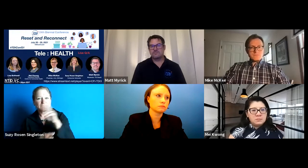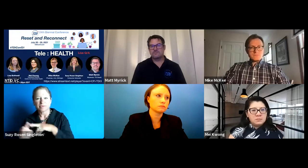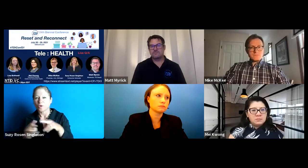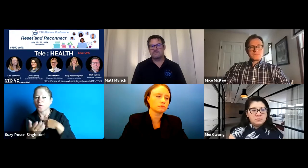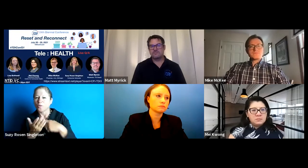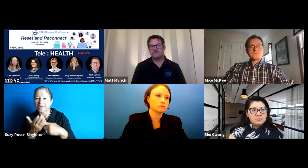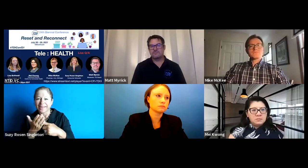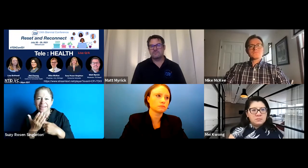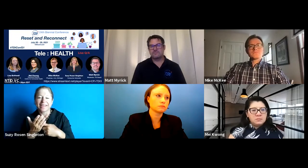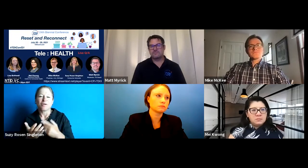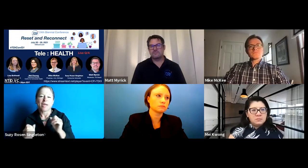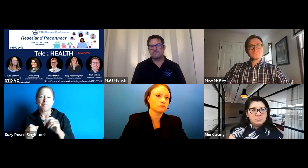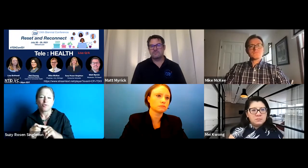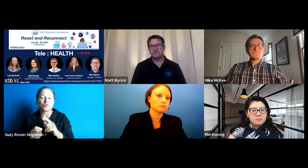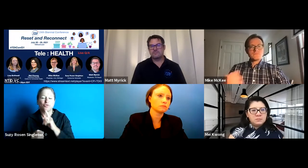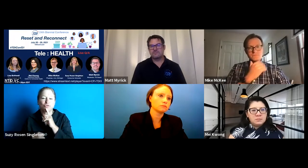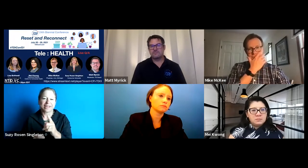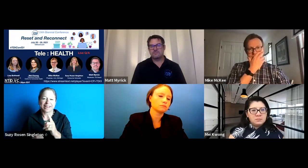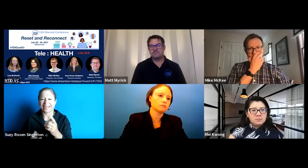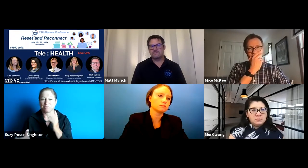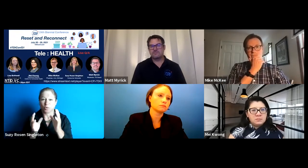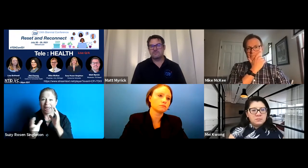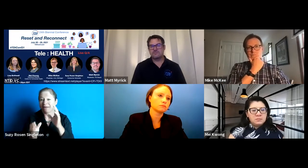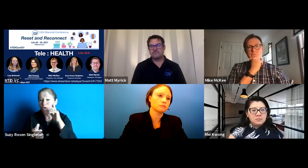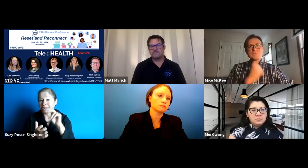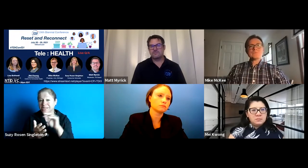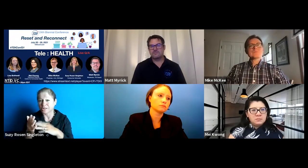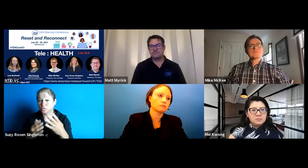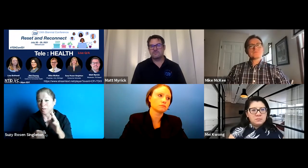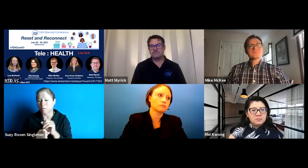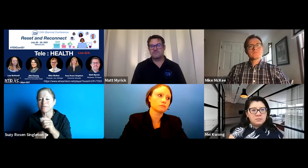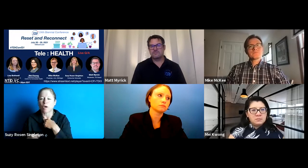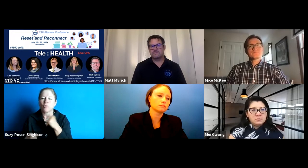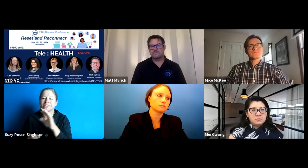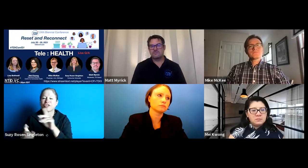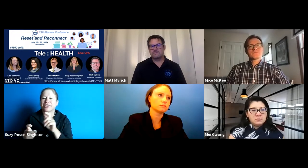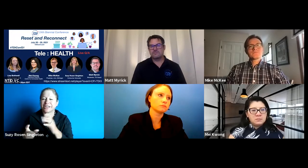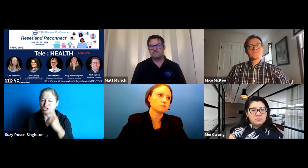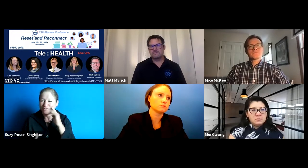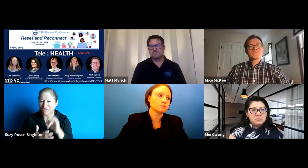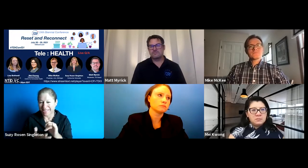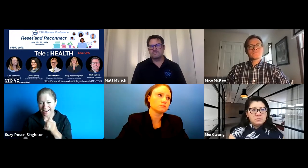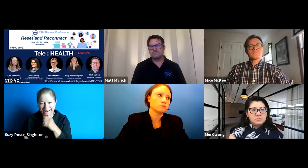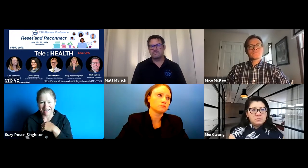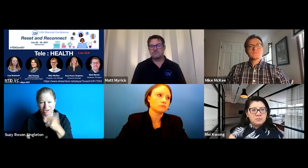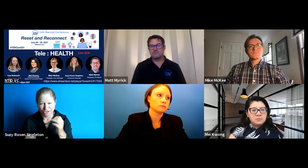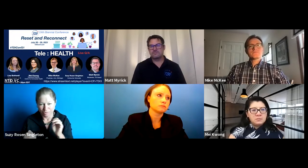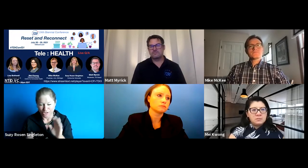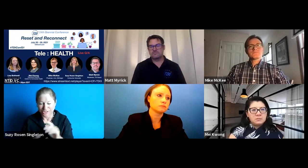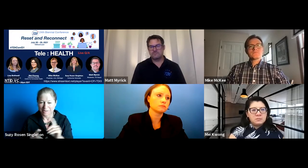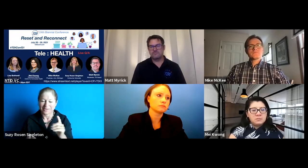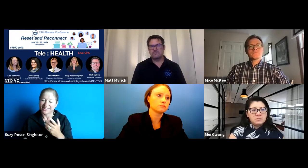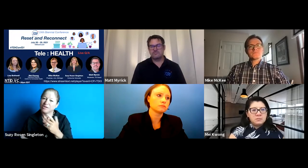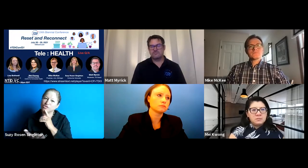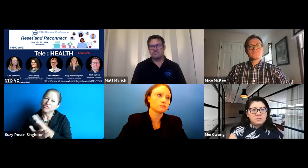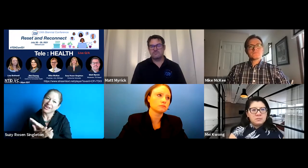box along the side. So we were able to have a discussion there and really communicate for unscheduled appointments. I was kind